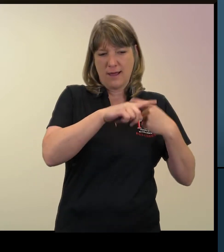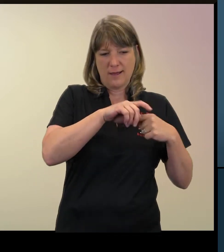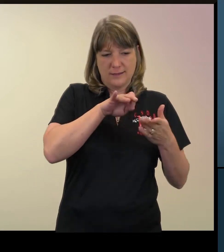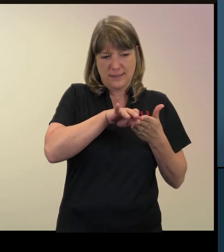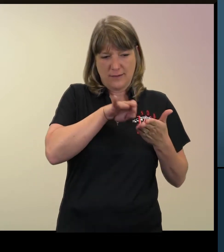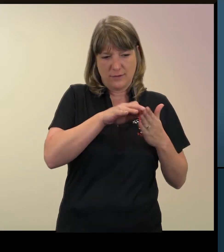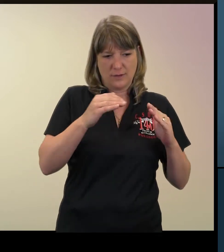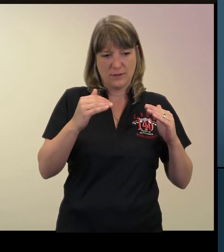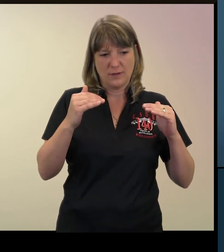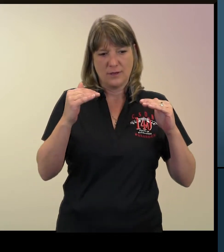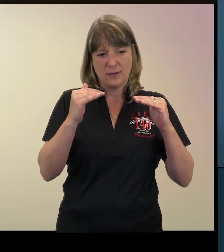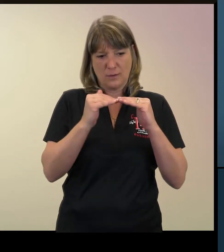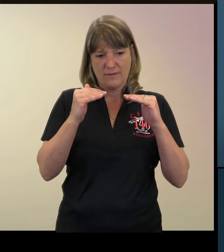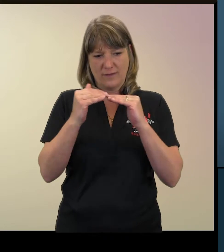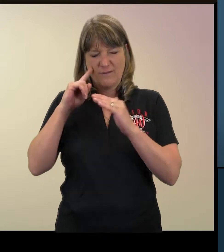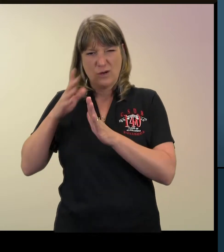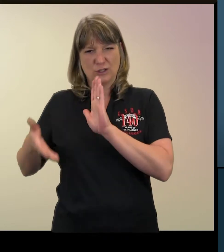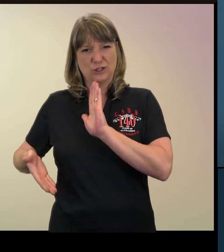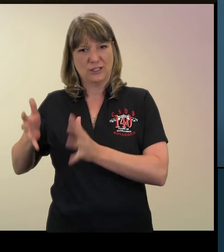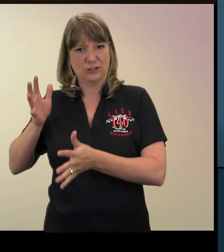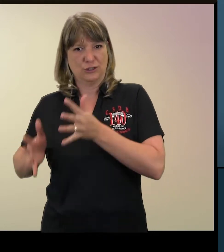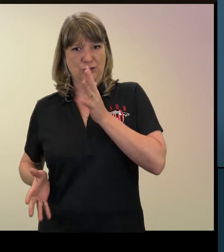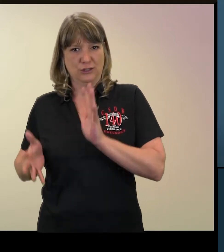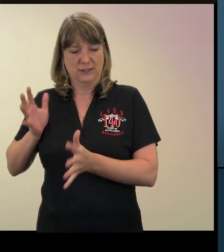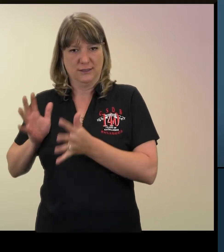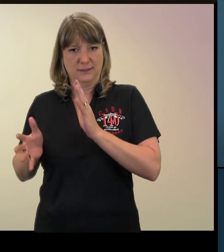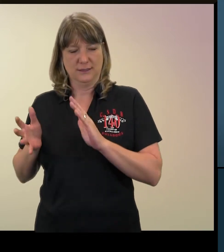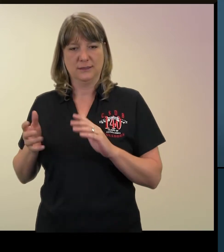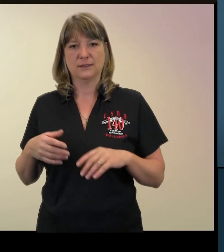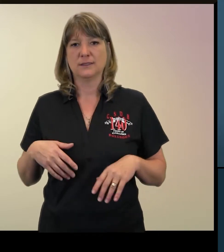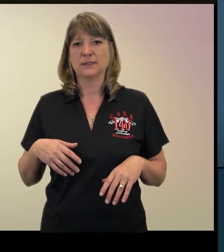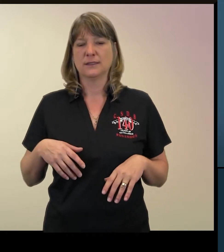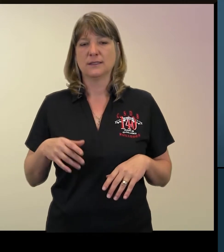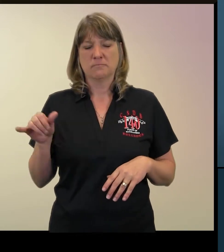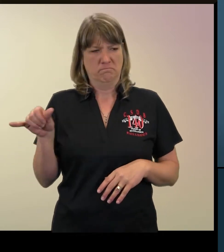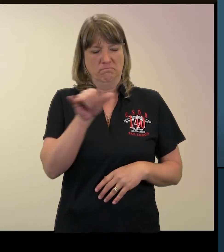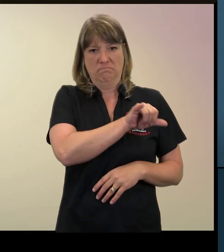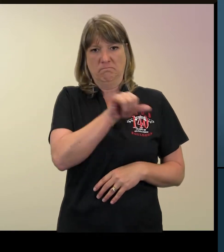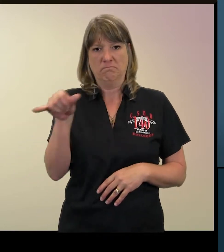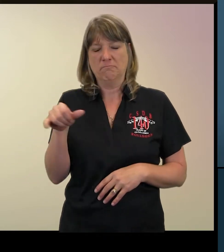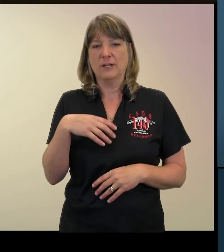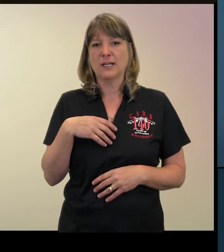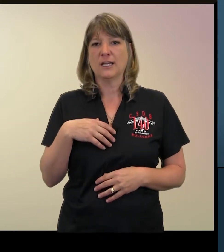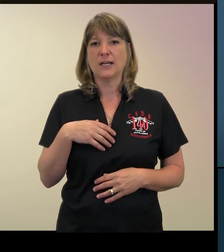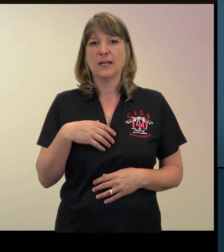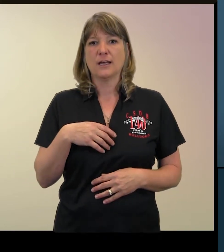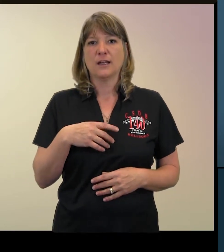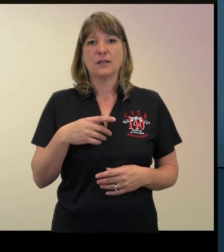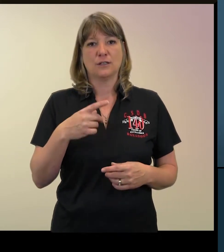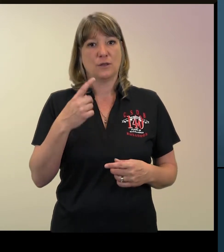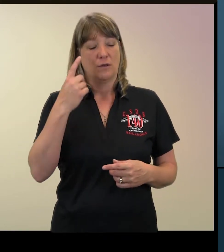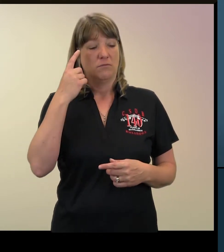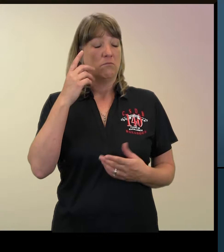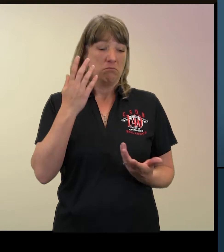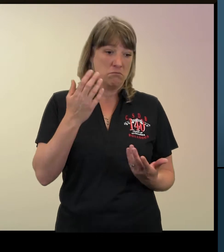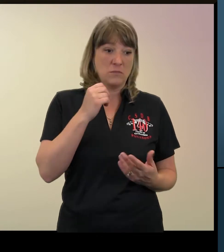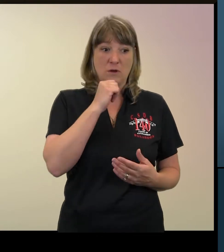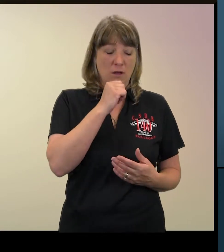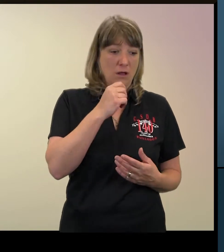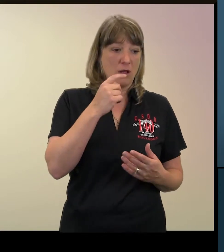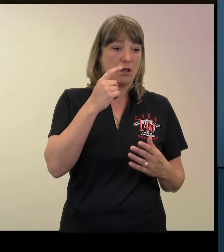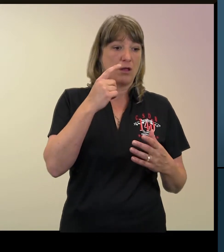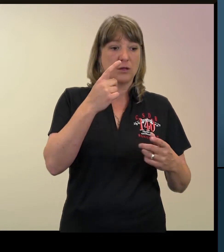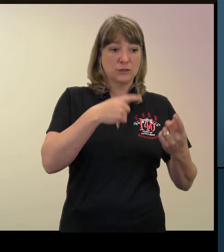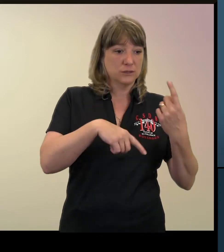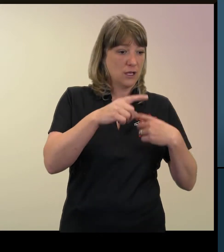are calculated as equivalent to gestures. So rather than perceiving signs